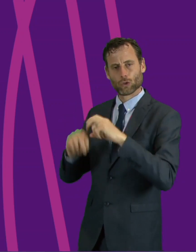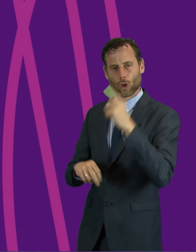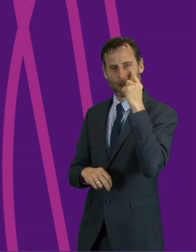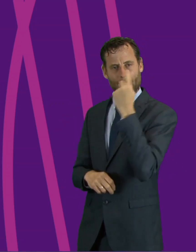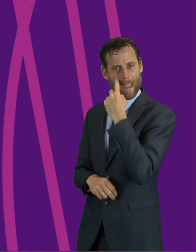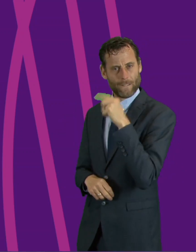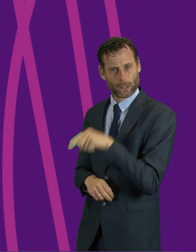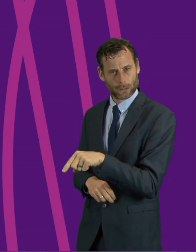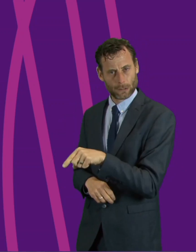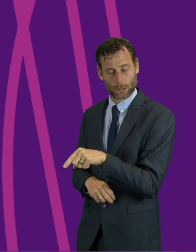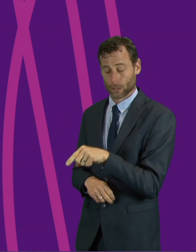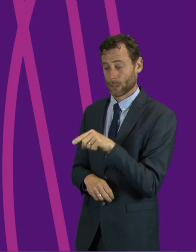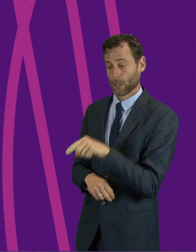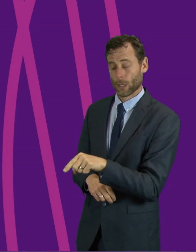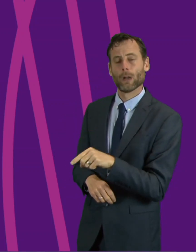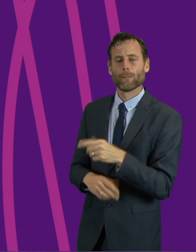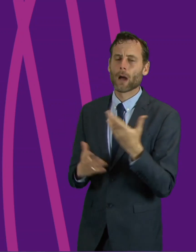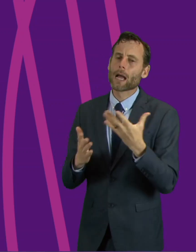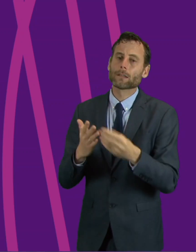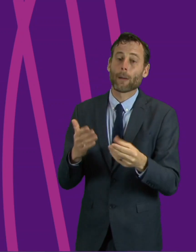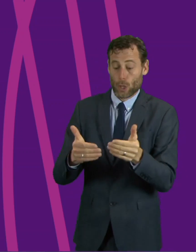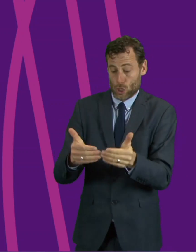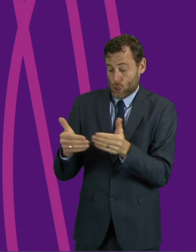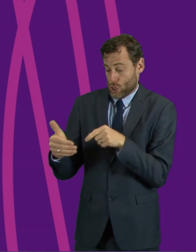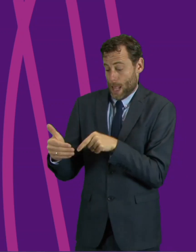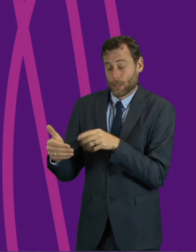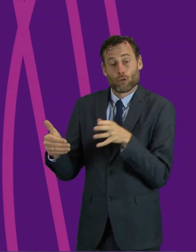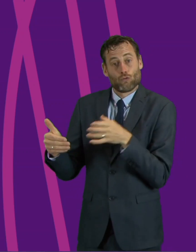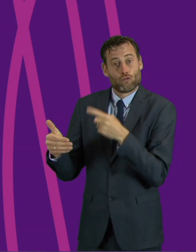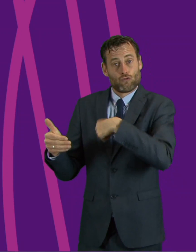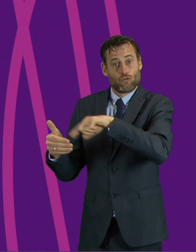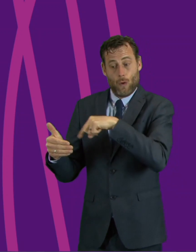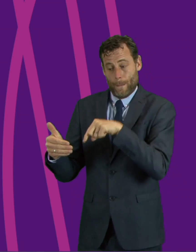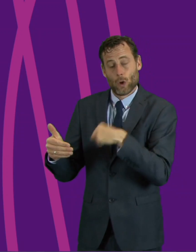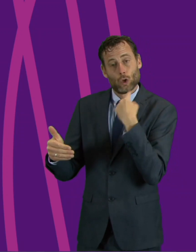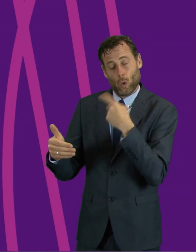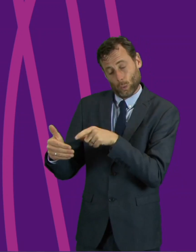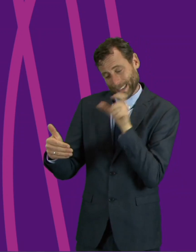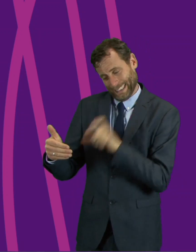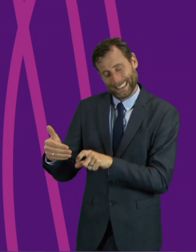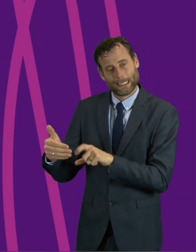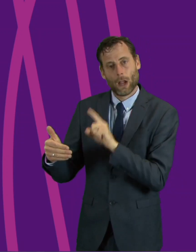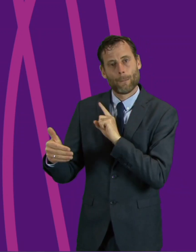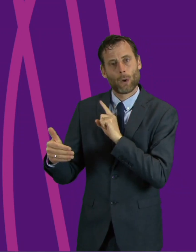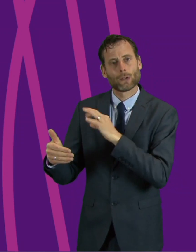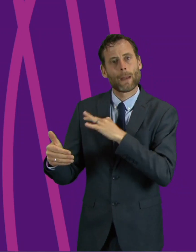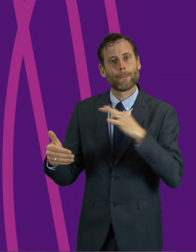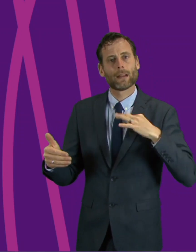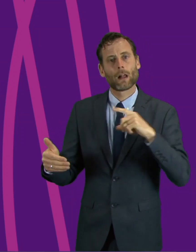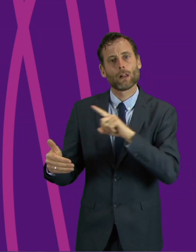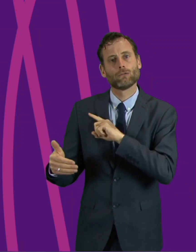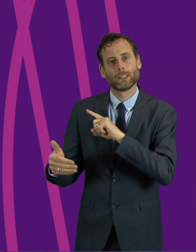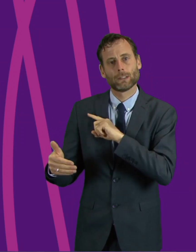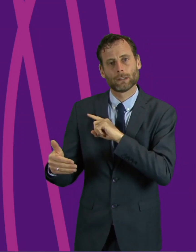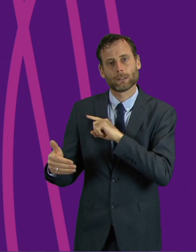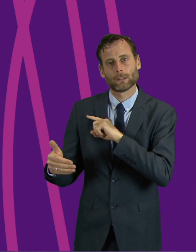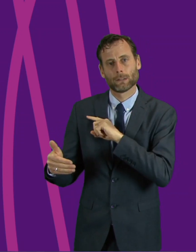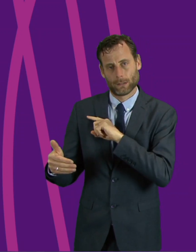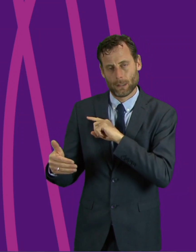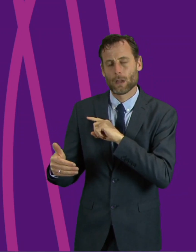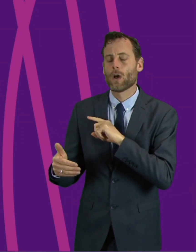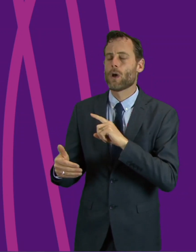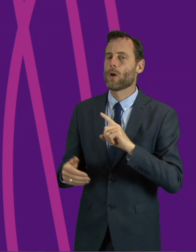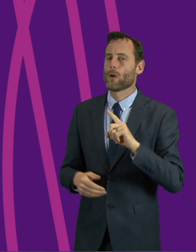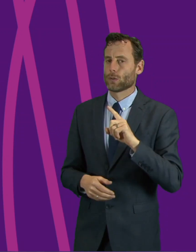shielded group, because they are being shielded because of particularly severe medical conditions. But we will certainly take away those suggestions